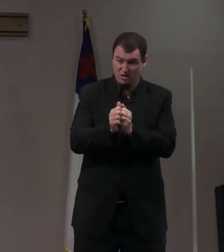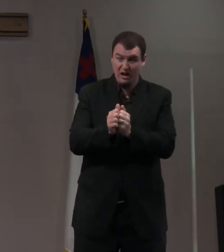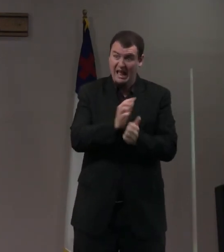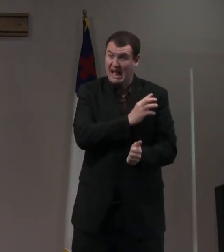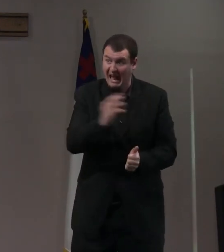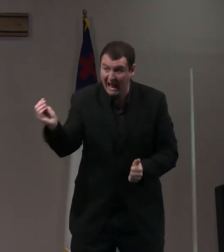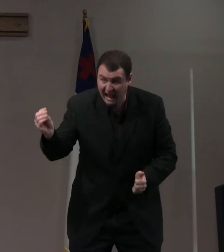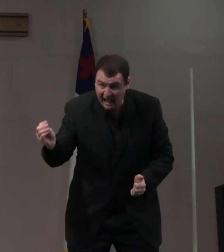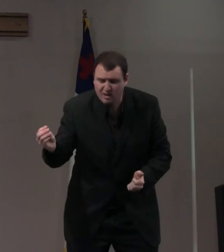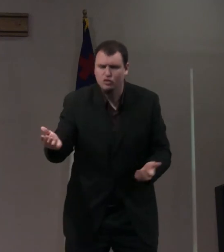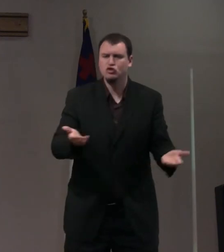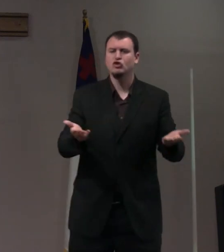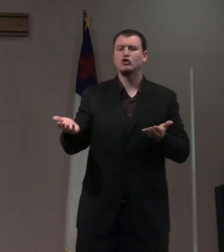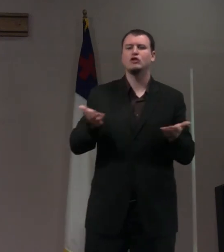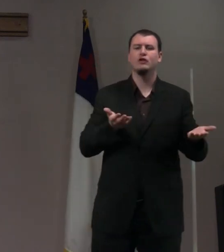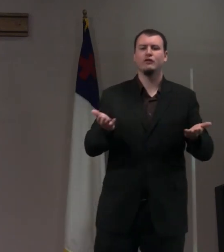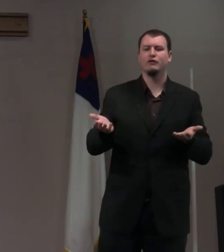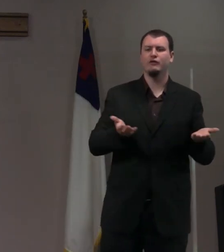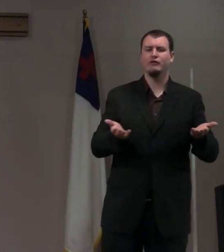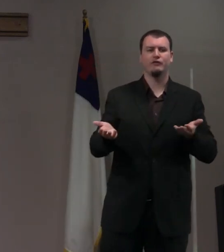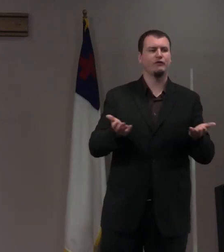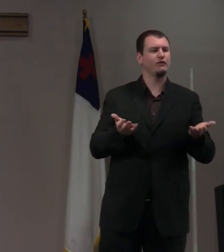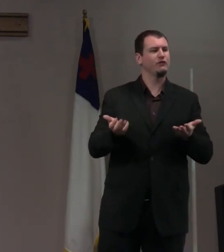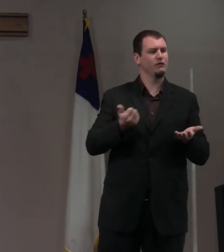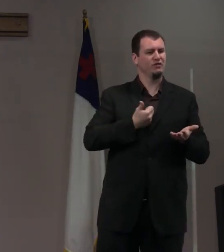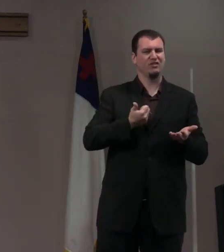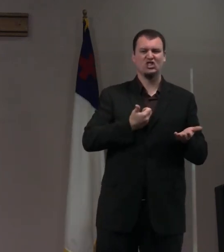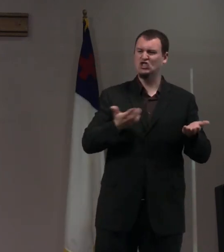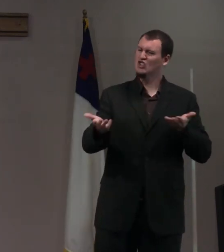together, and to serve.